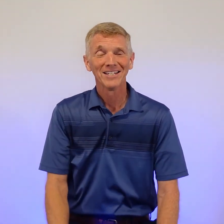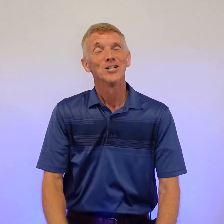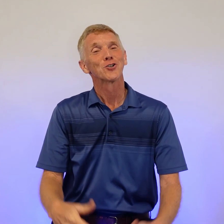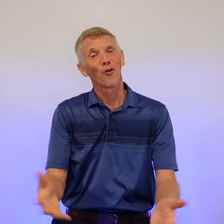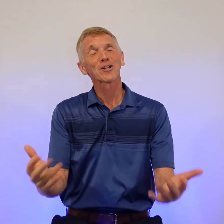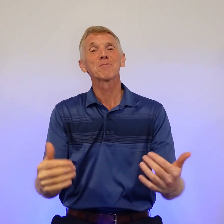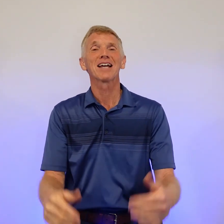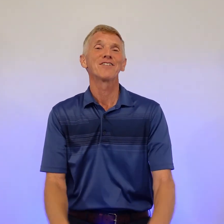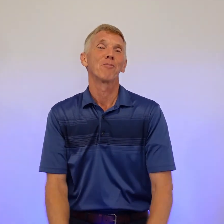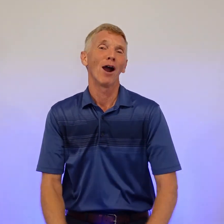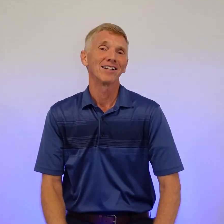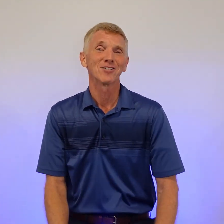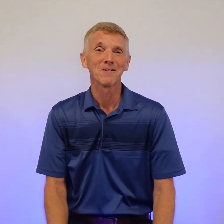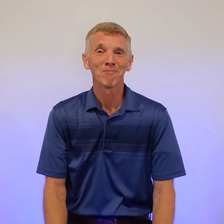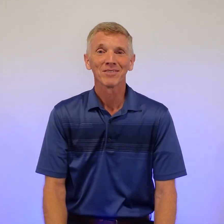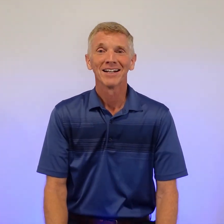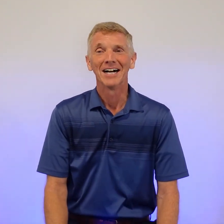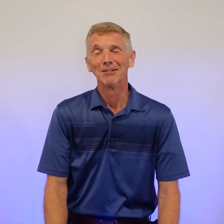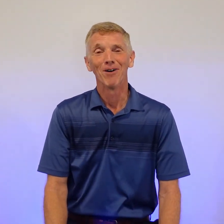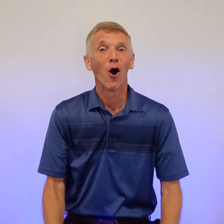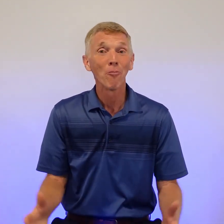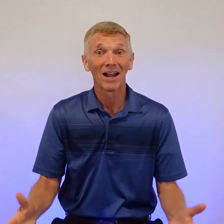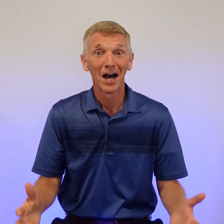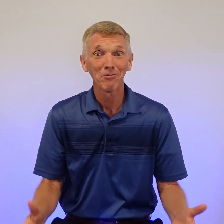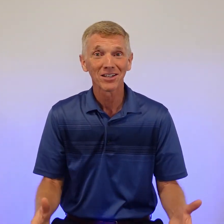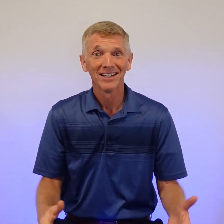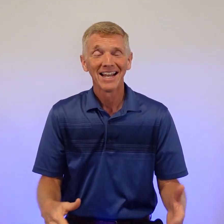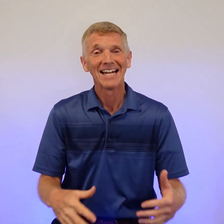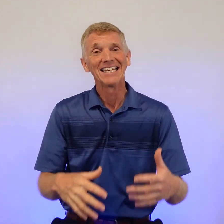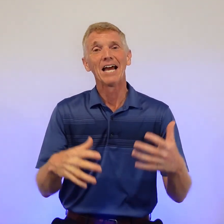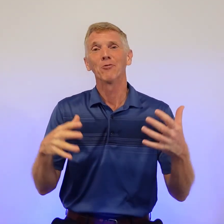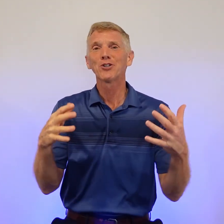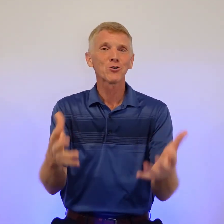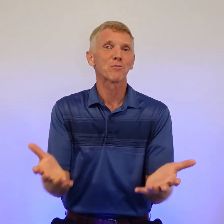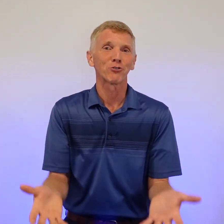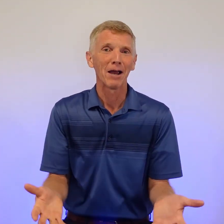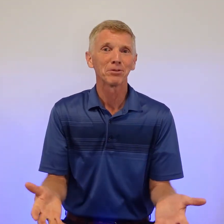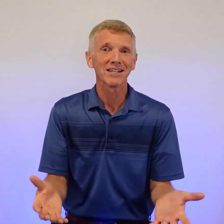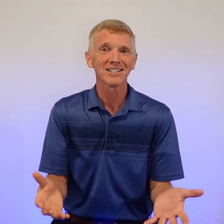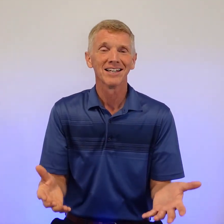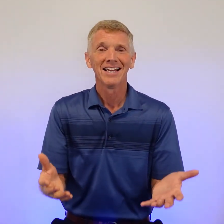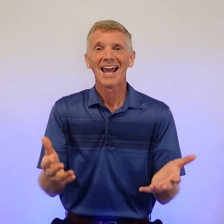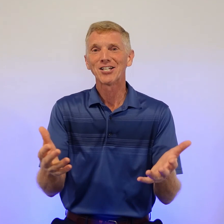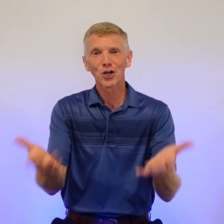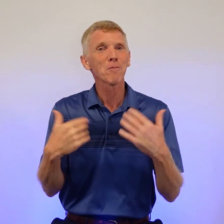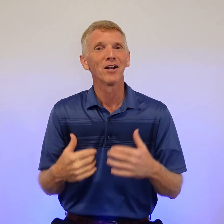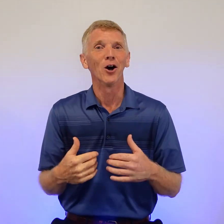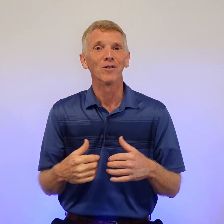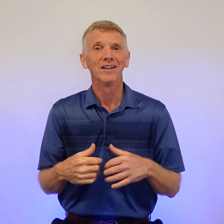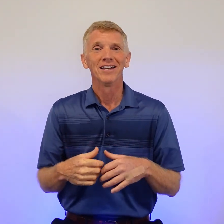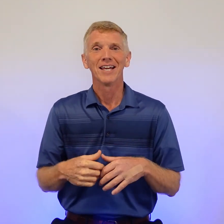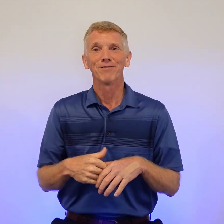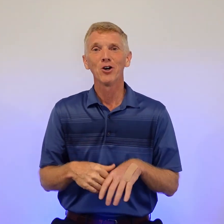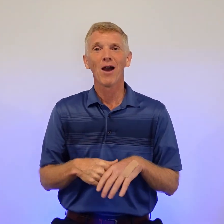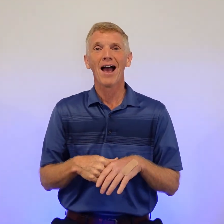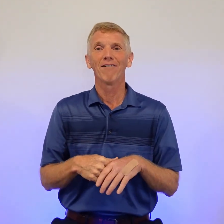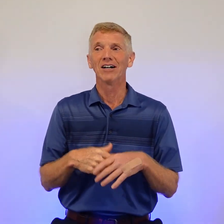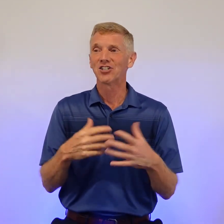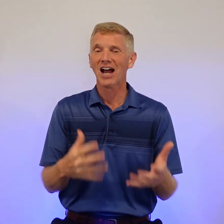so there's some signs for pregnancy. I hope that helps. And again, would you subscribe, please? And shoot me a note. If you have a sign